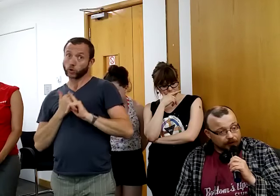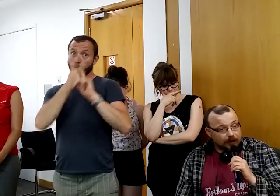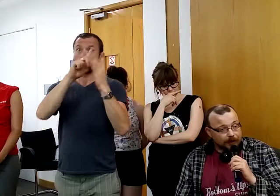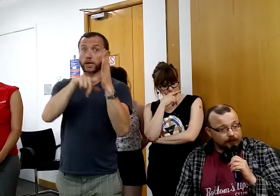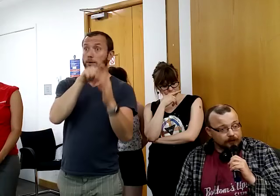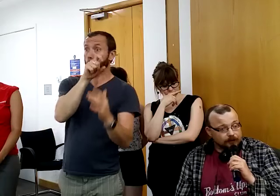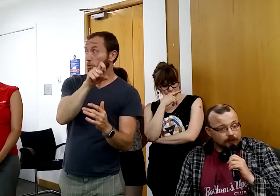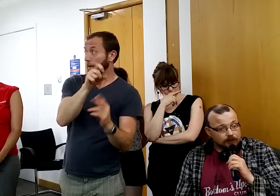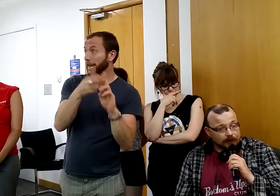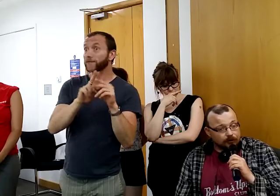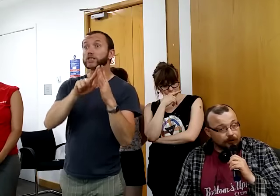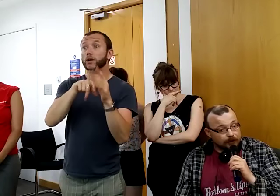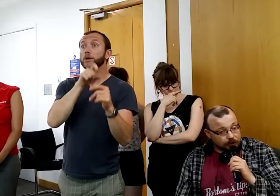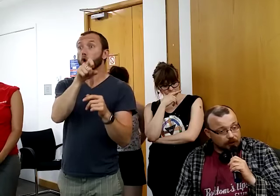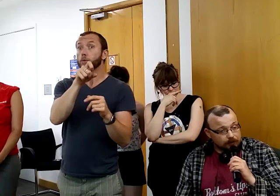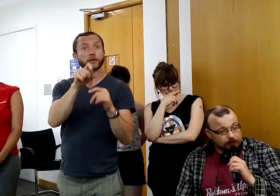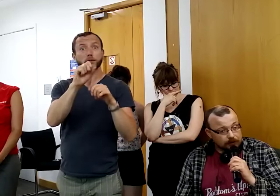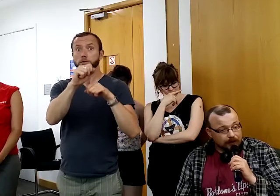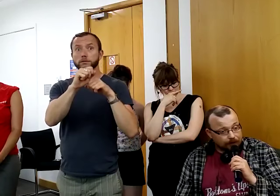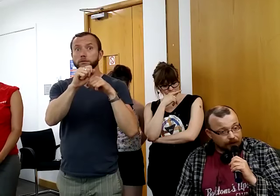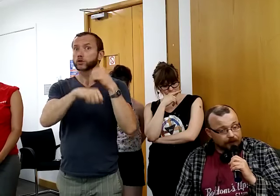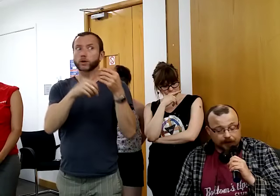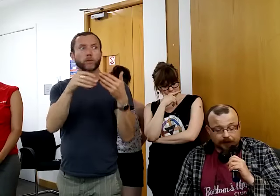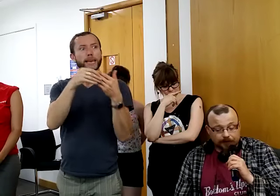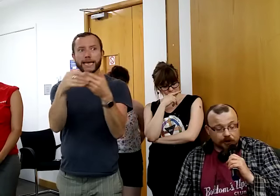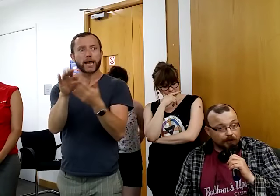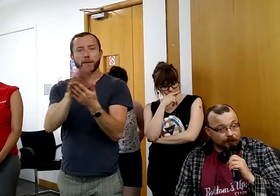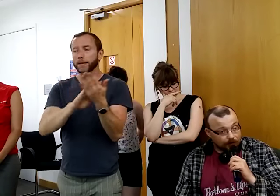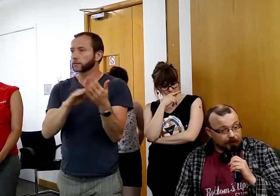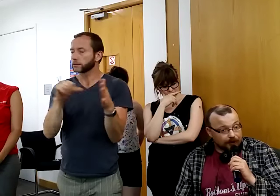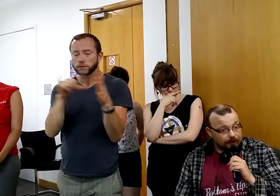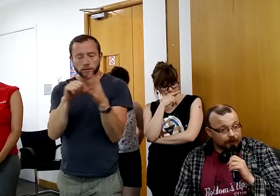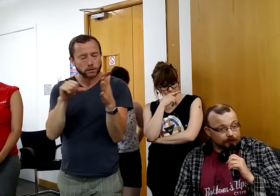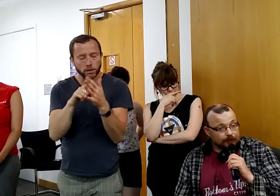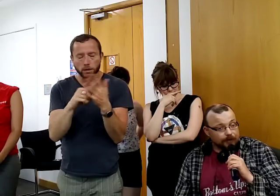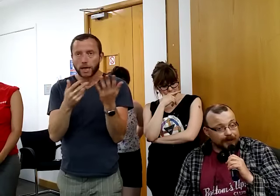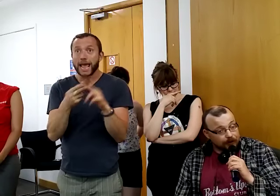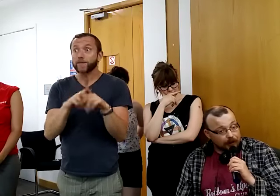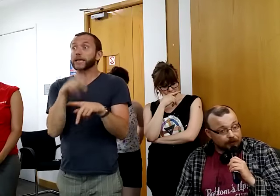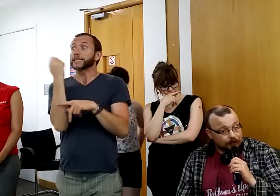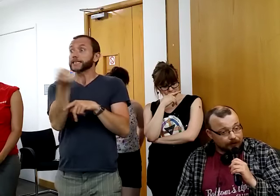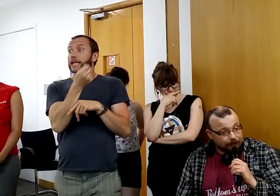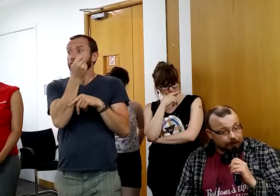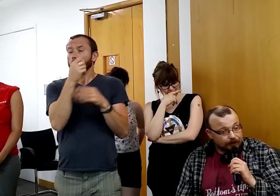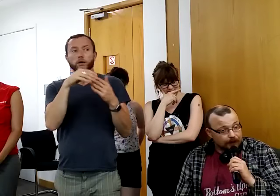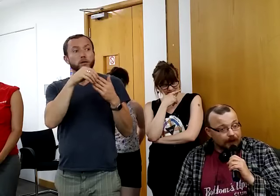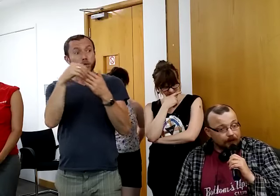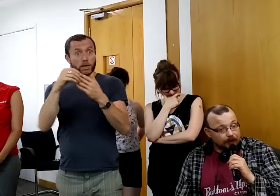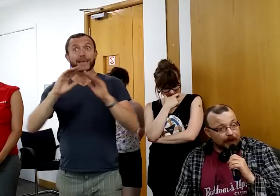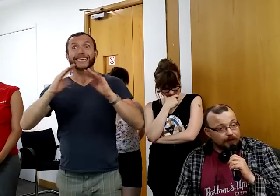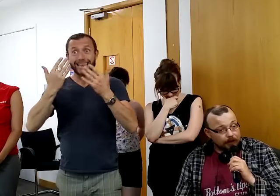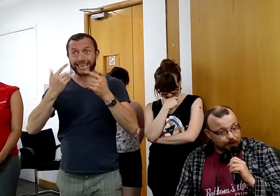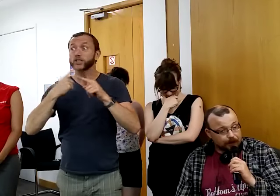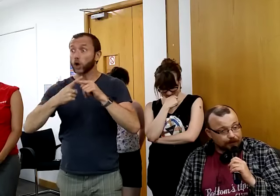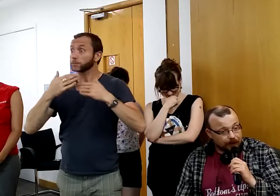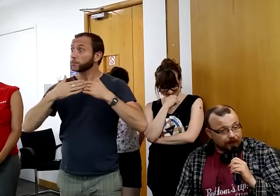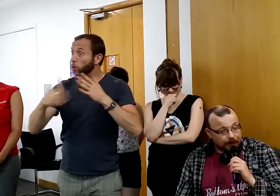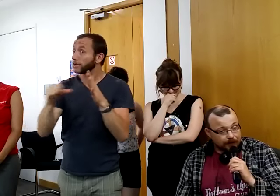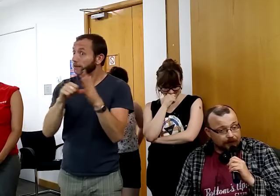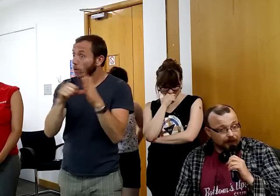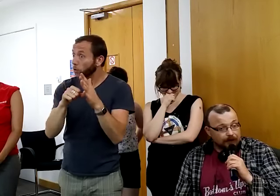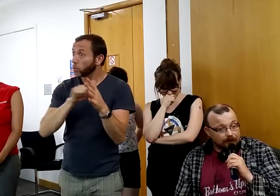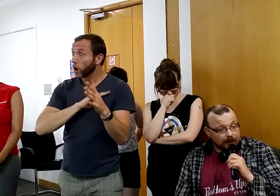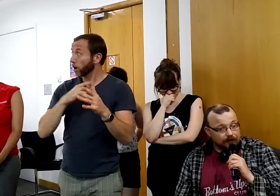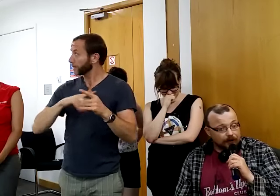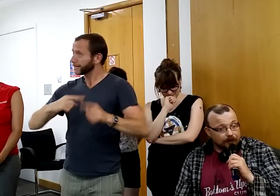if Jeremy doesn't get in, things are going to be strong and difficult. Jeremy does get in, it's going to be 10 times more difficult, and we're going to have a much bigger